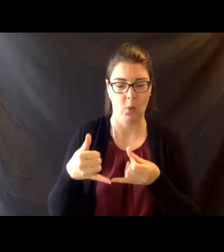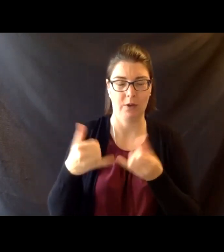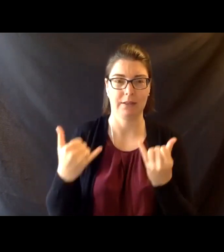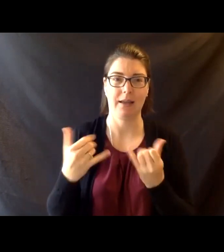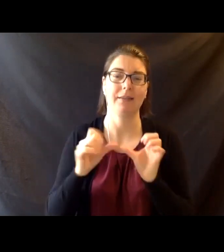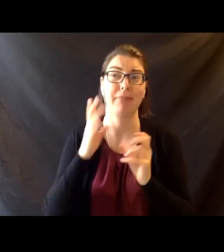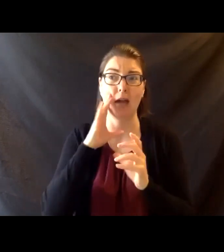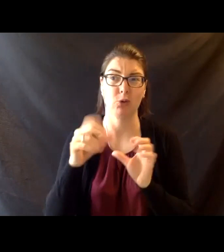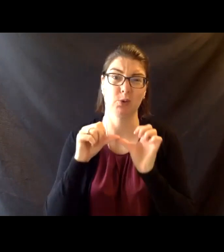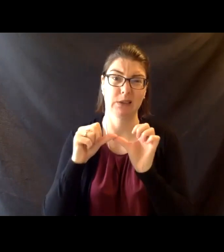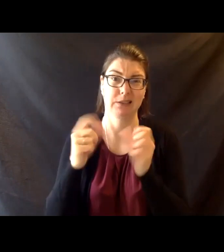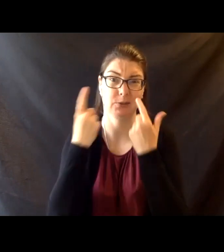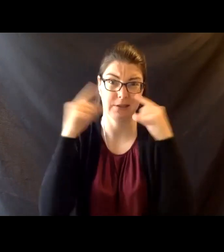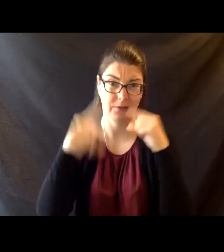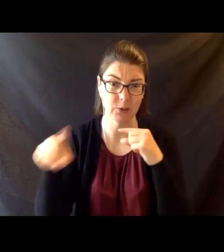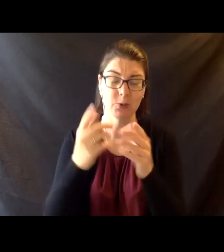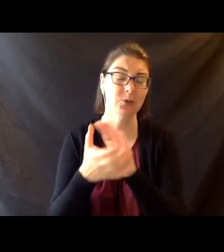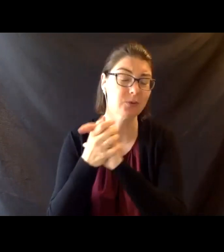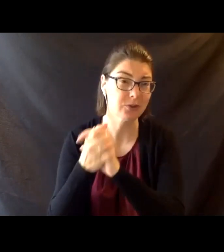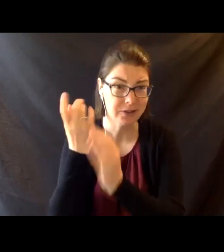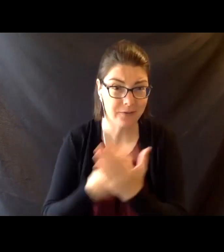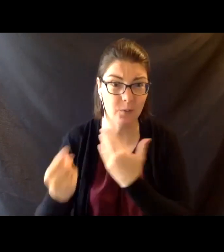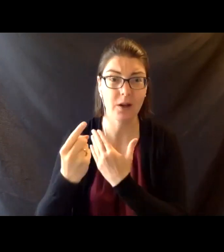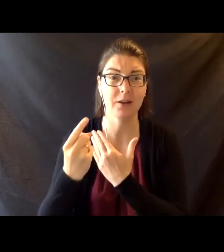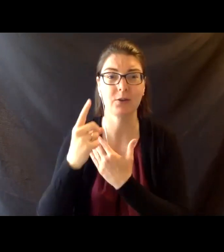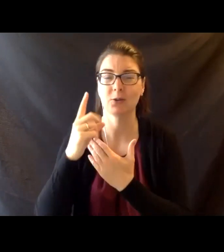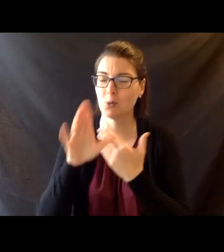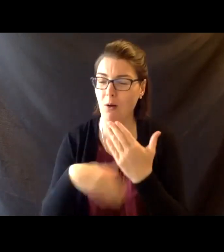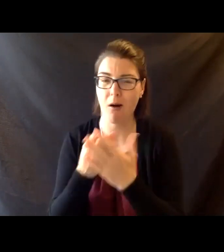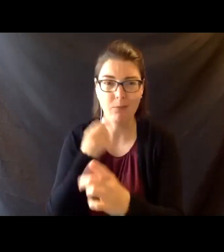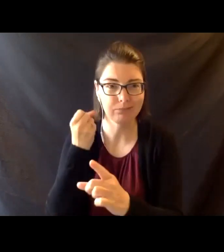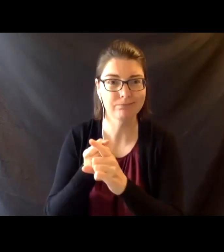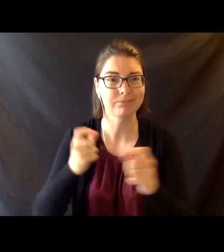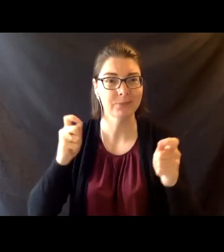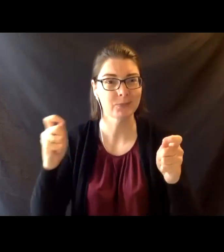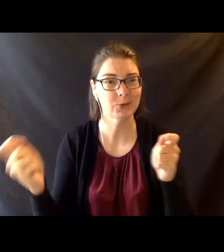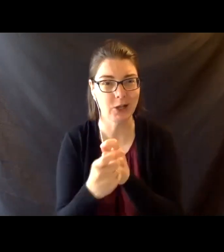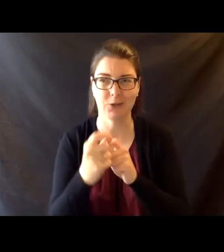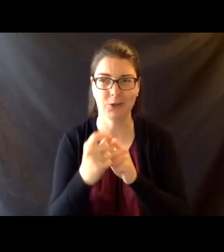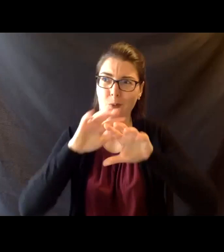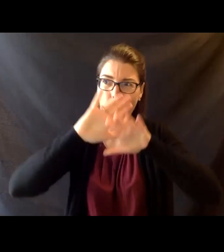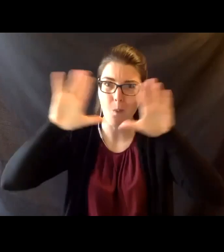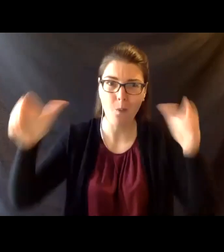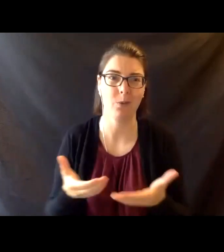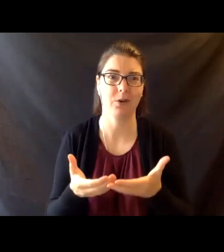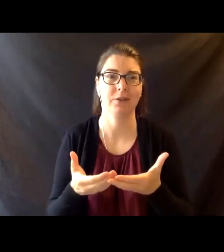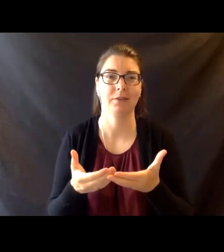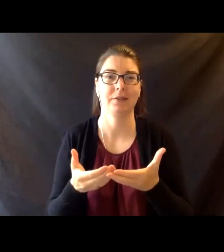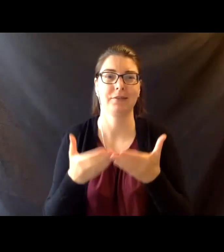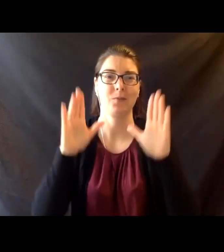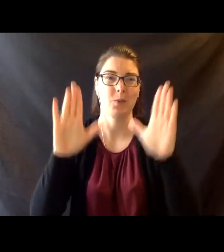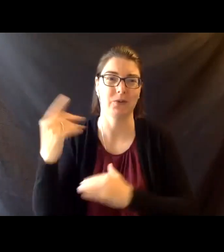success. Congratulations all. You are all change makers in every sense of the word. Have a wonderful